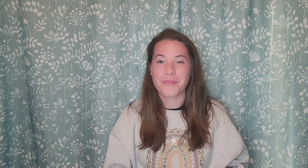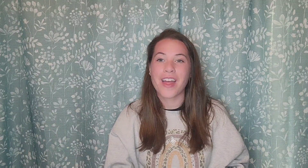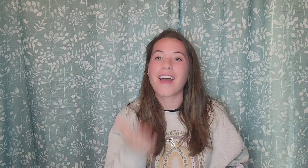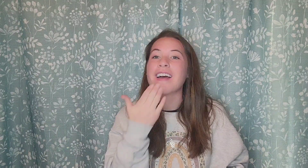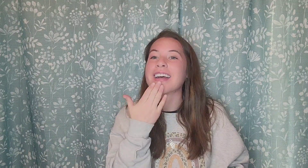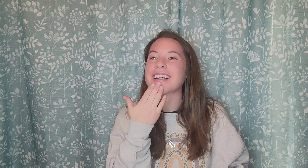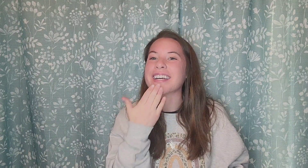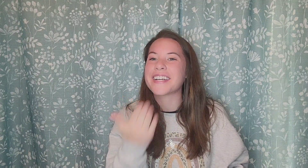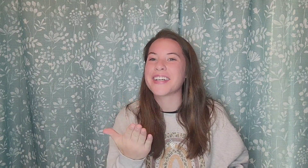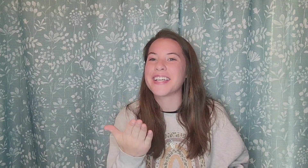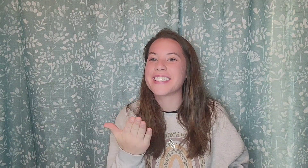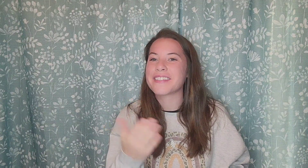Good.